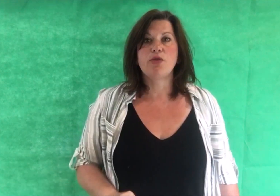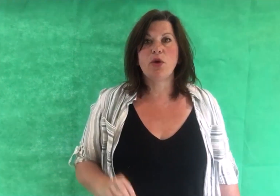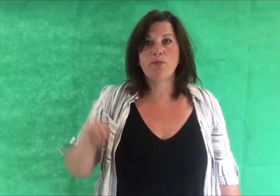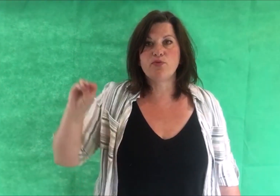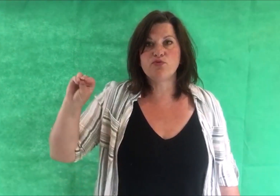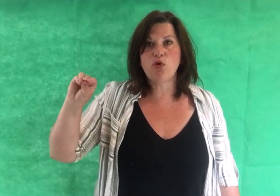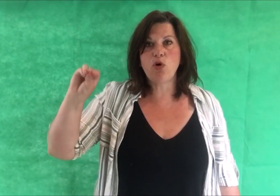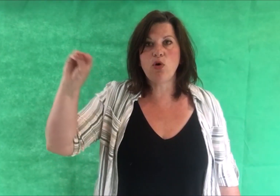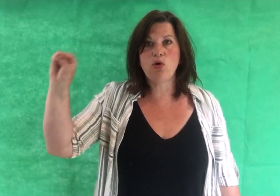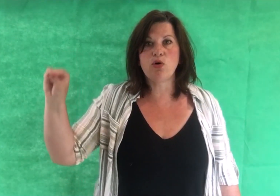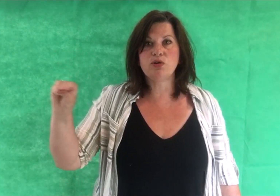The broad